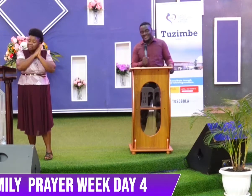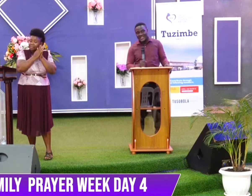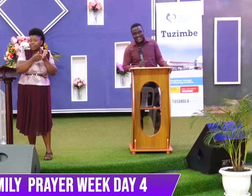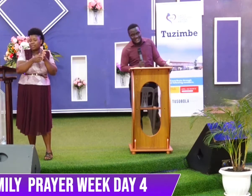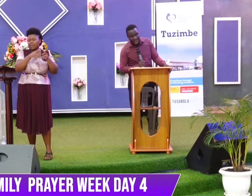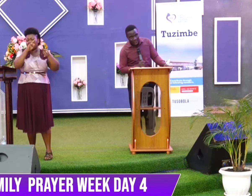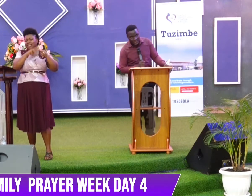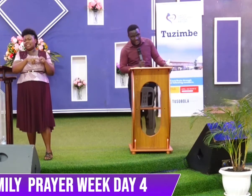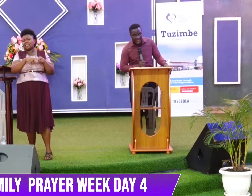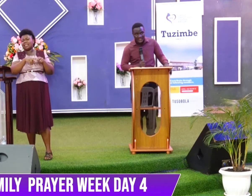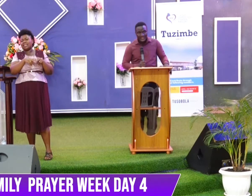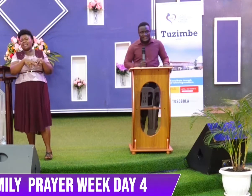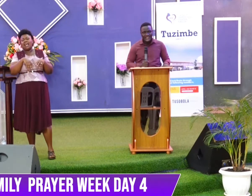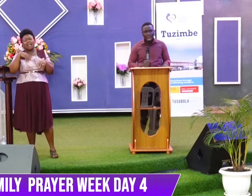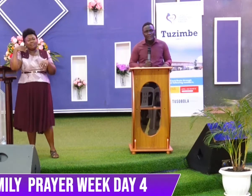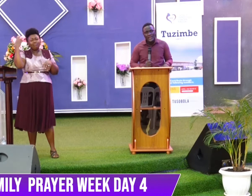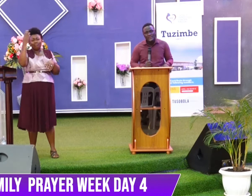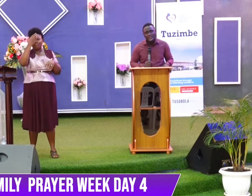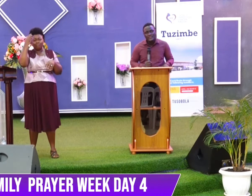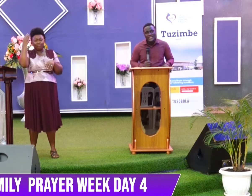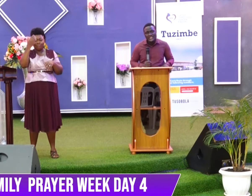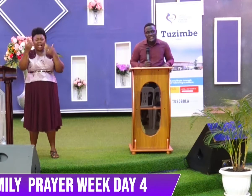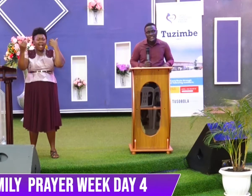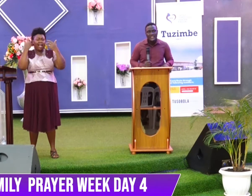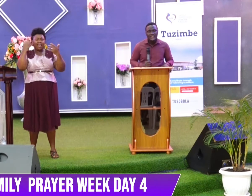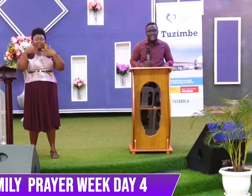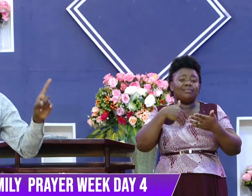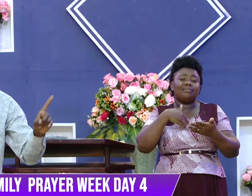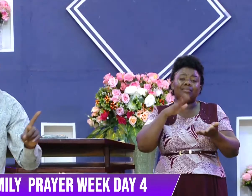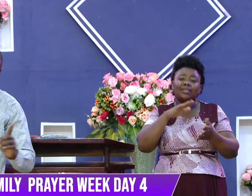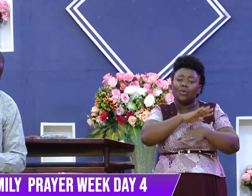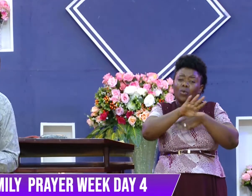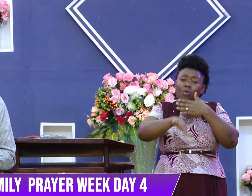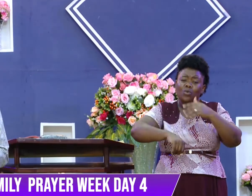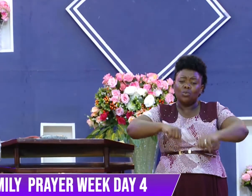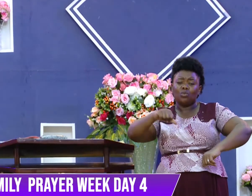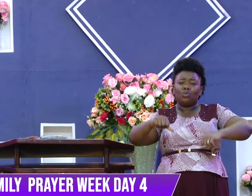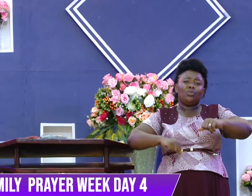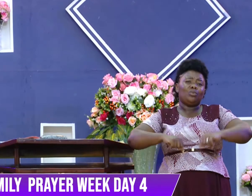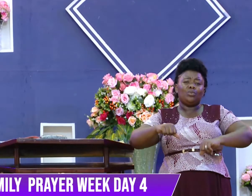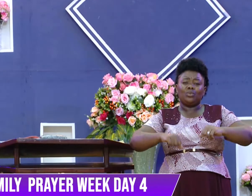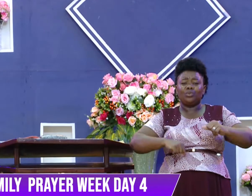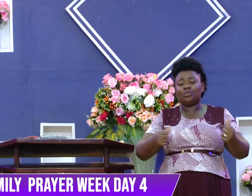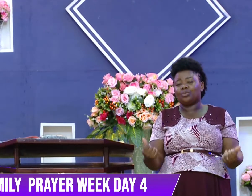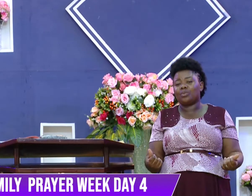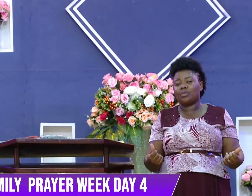I sat at the corner. This really puzzled me. Now all the wise